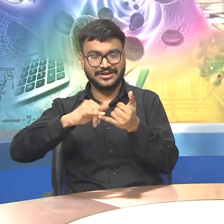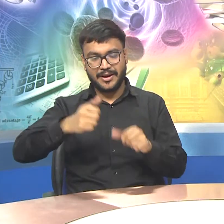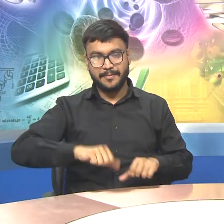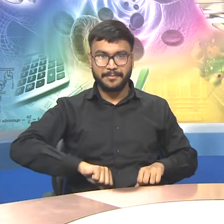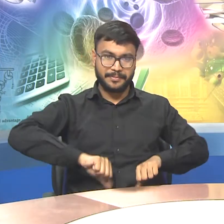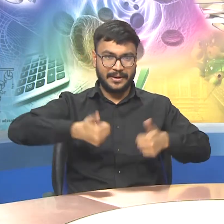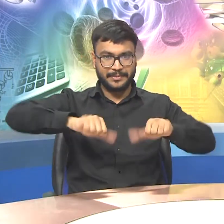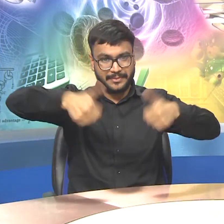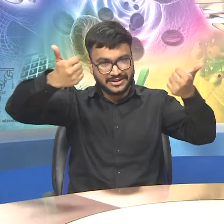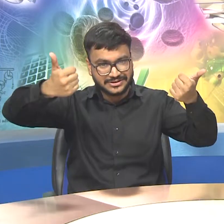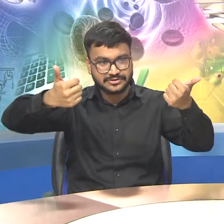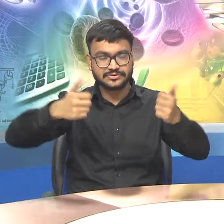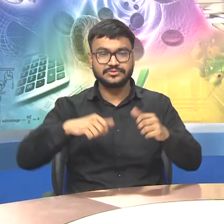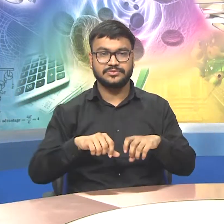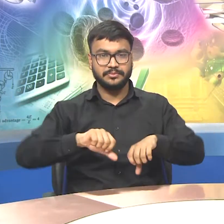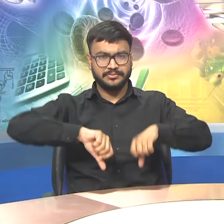Next, the sign of pass.